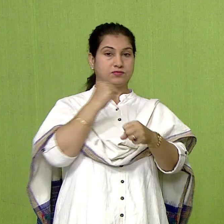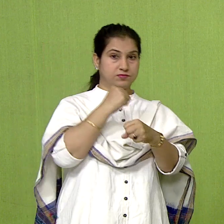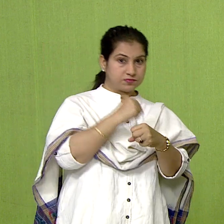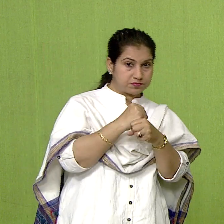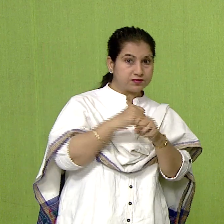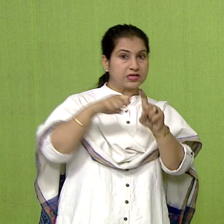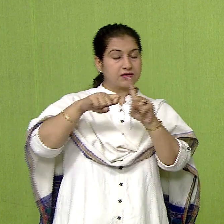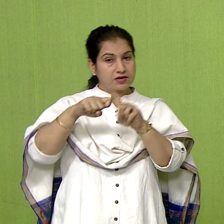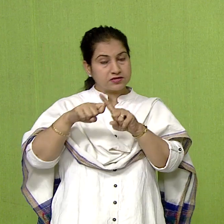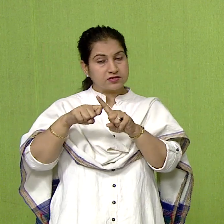Dadabhai Nauroji,